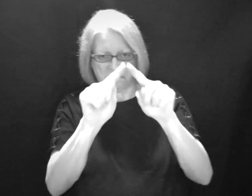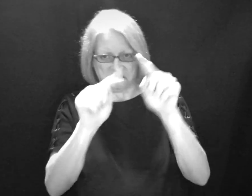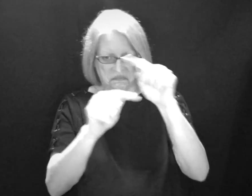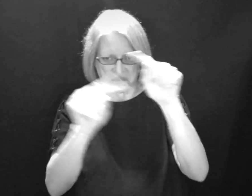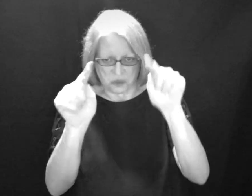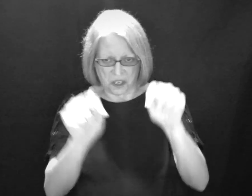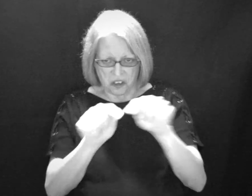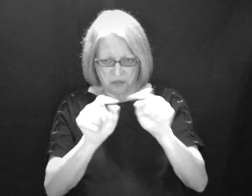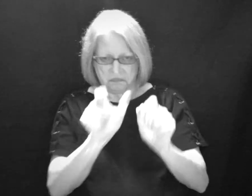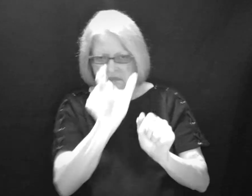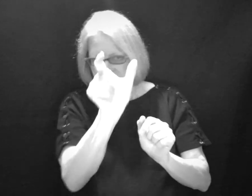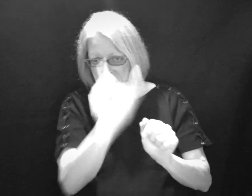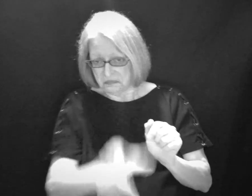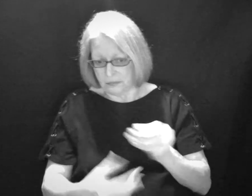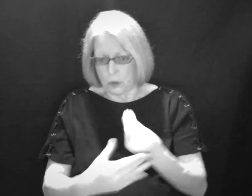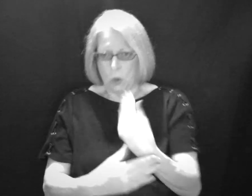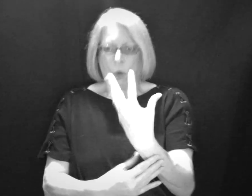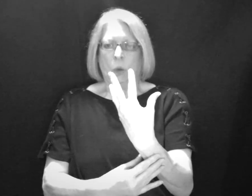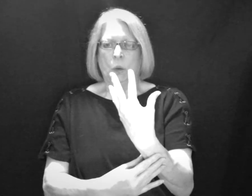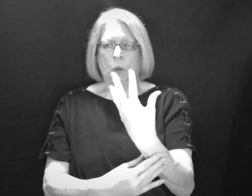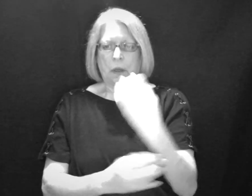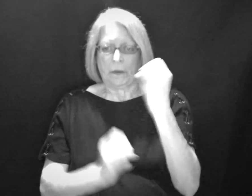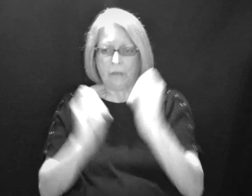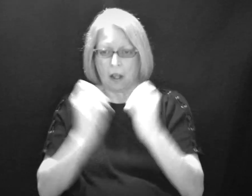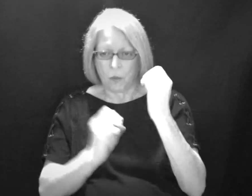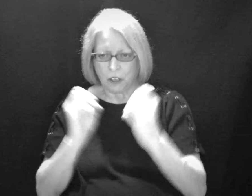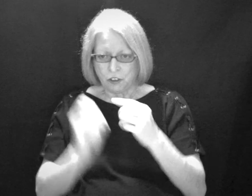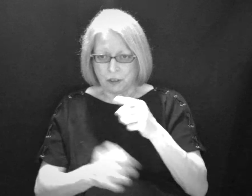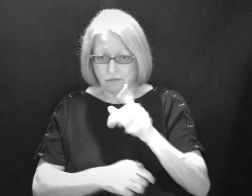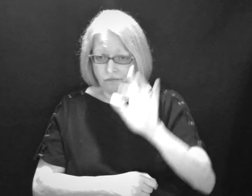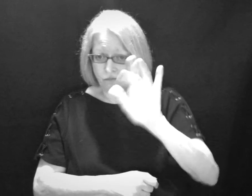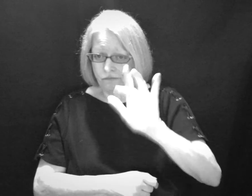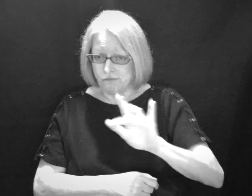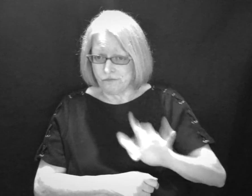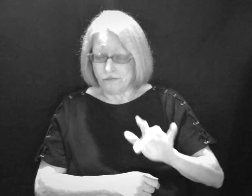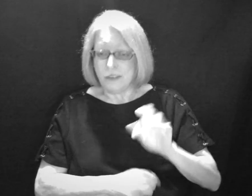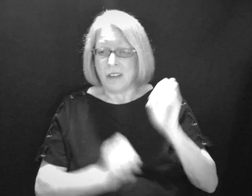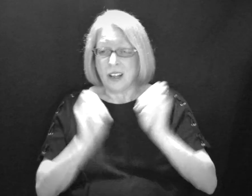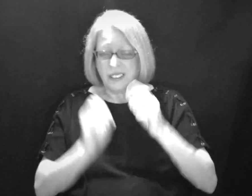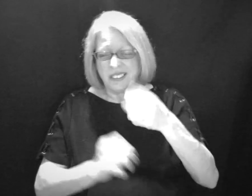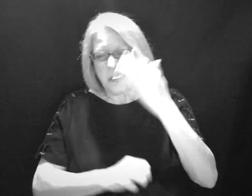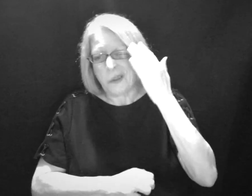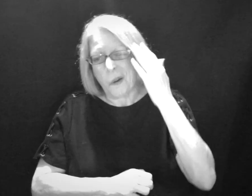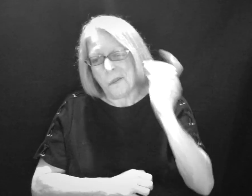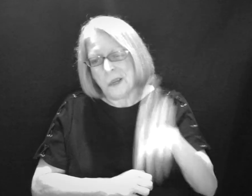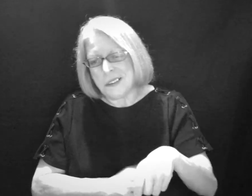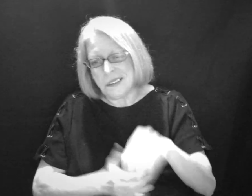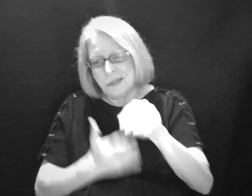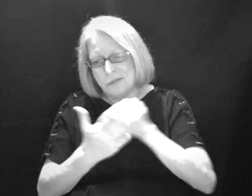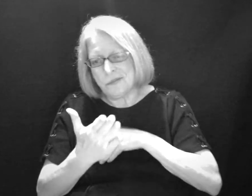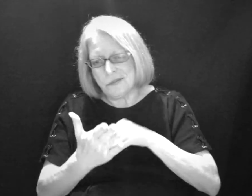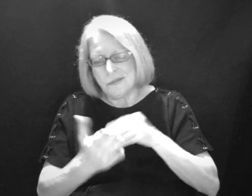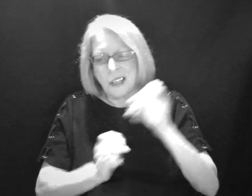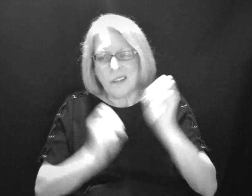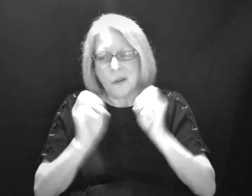Goes bottom 125. Alright, so it's nice in the middle right there. And that looks really good. Do we have anything